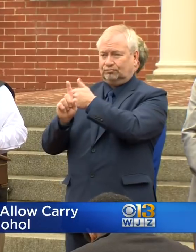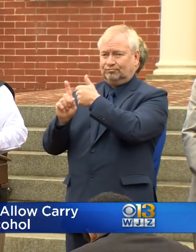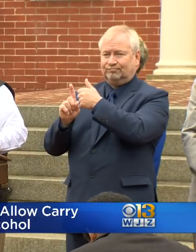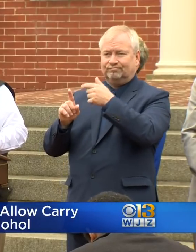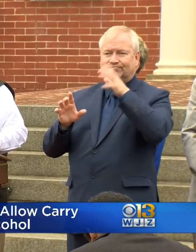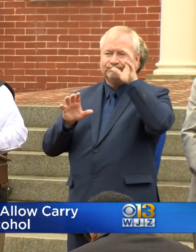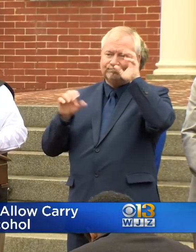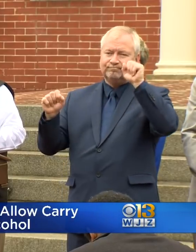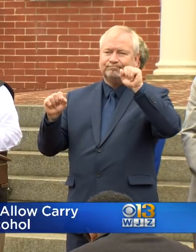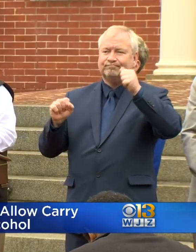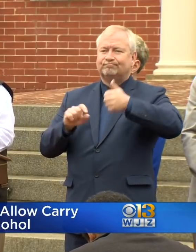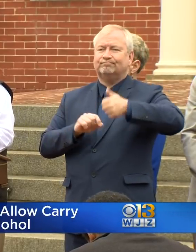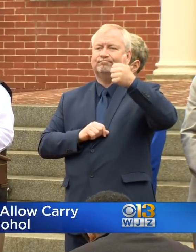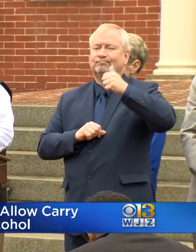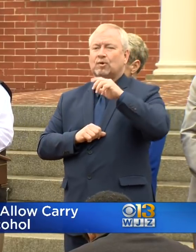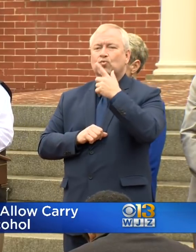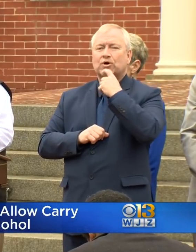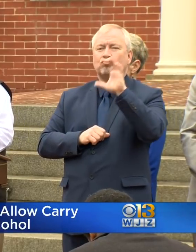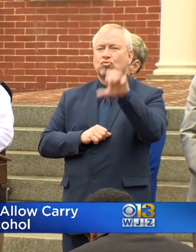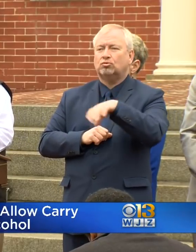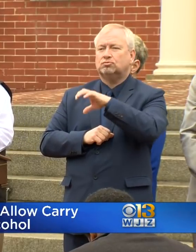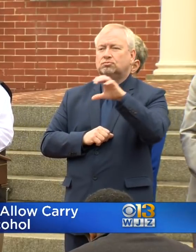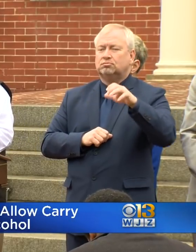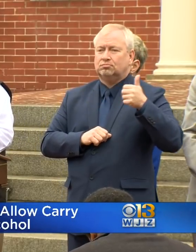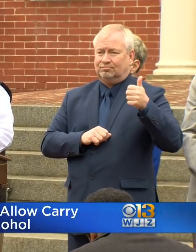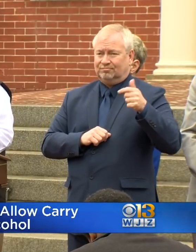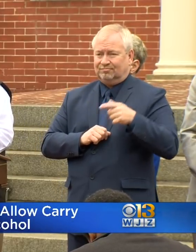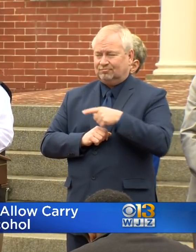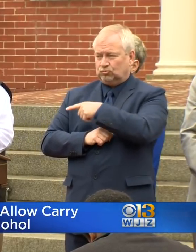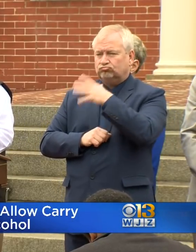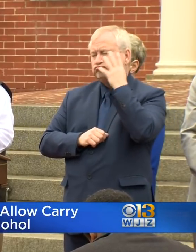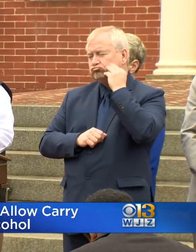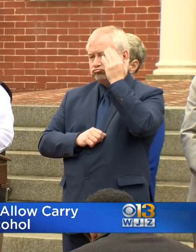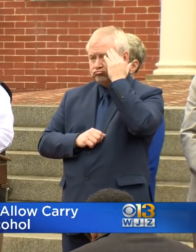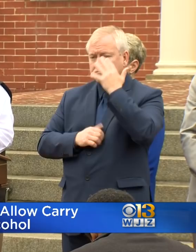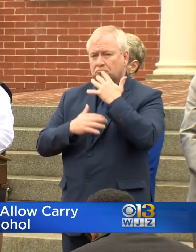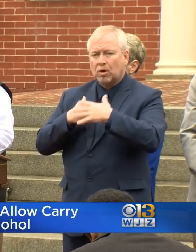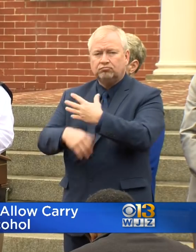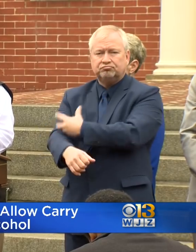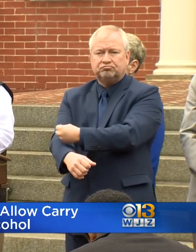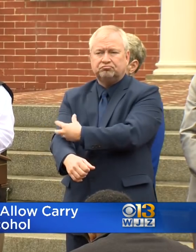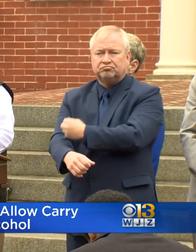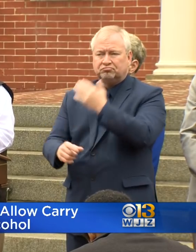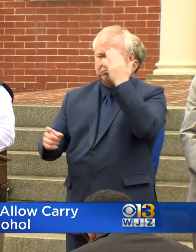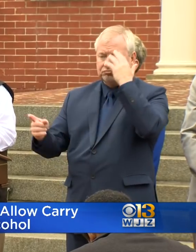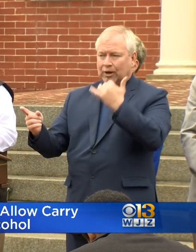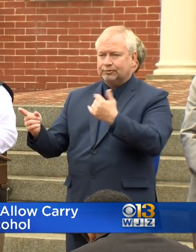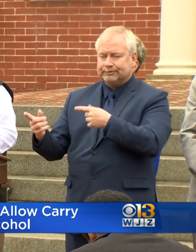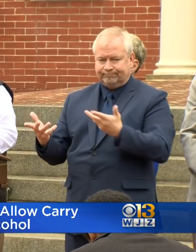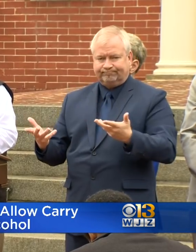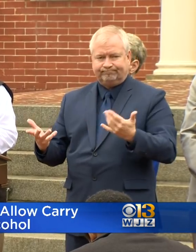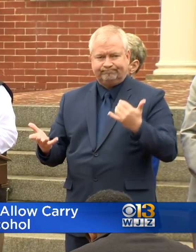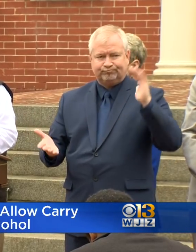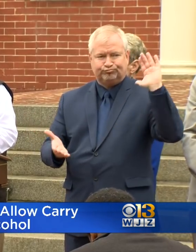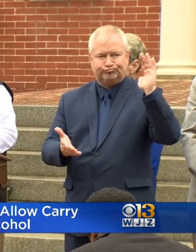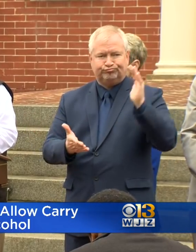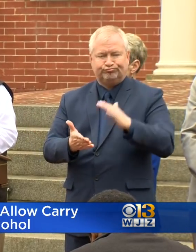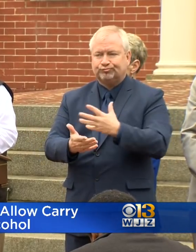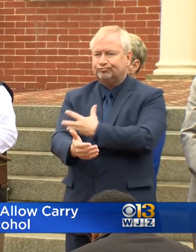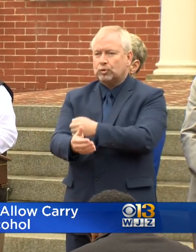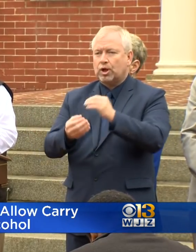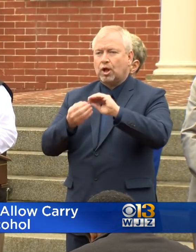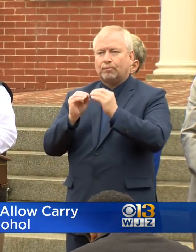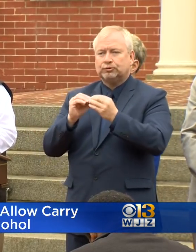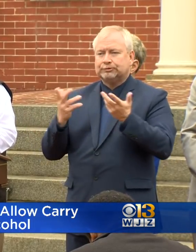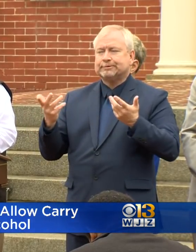who told me that they are experiencing a severe blood shortage across the country and here in Maryland as